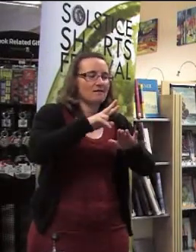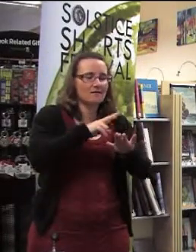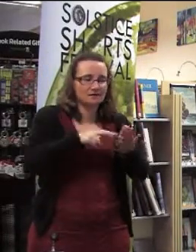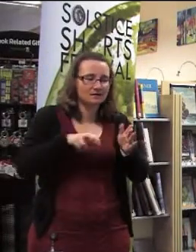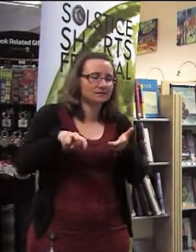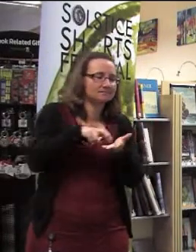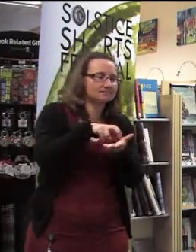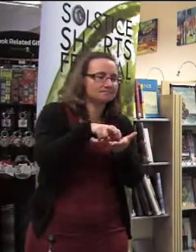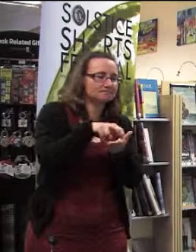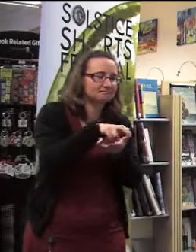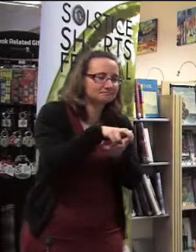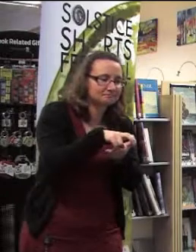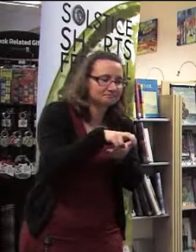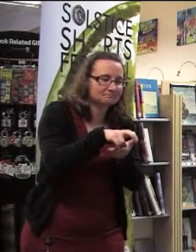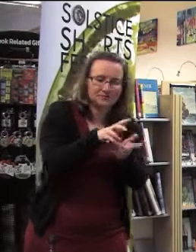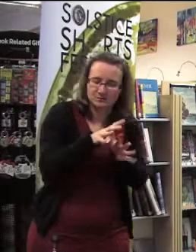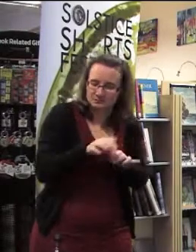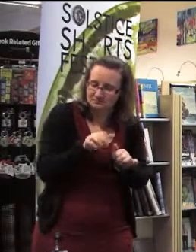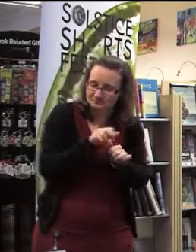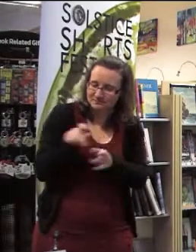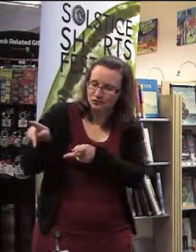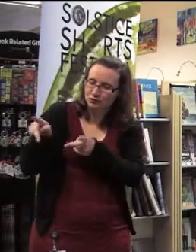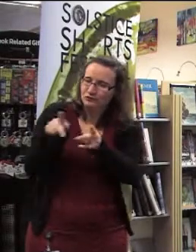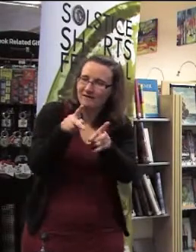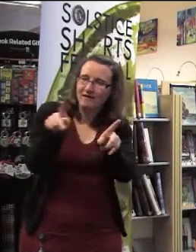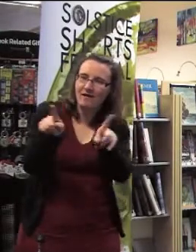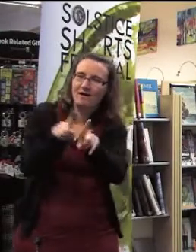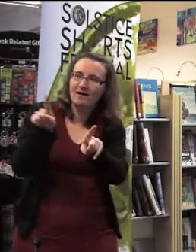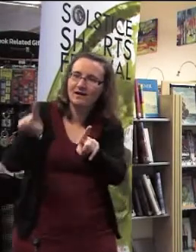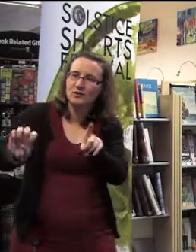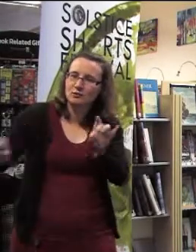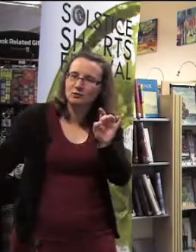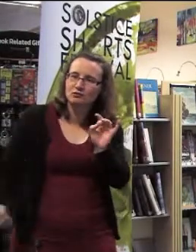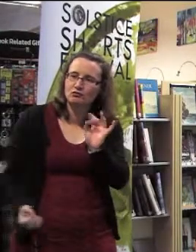rise up and speak and fight.